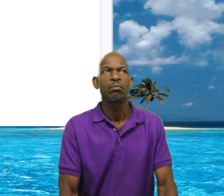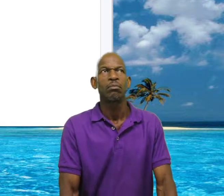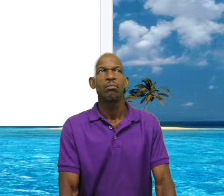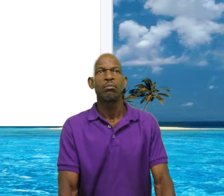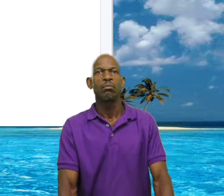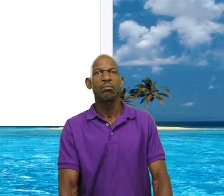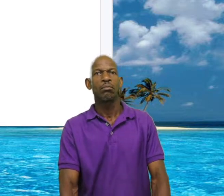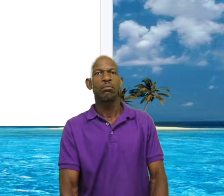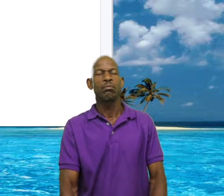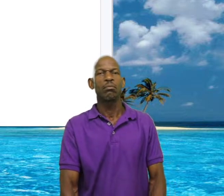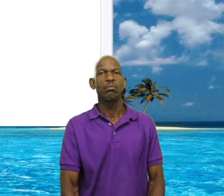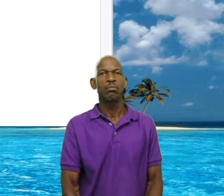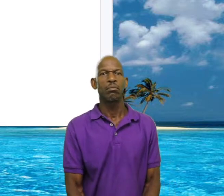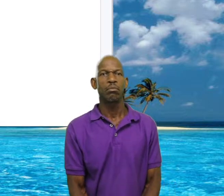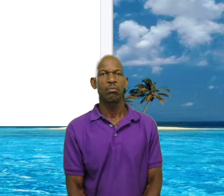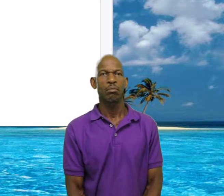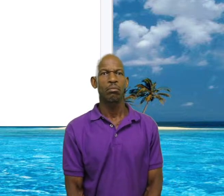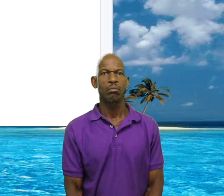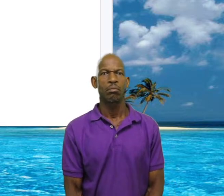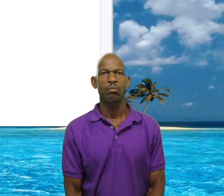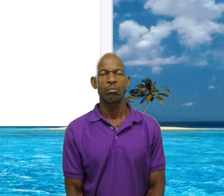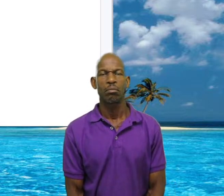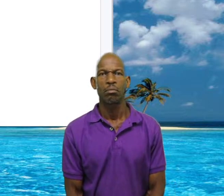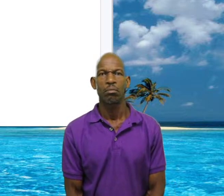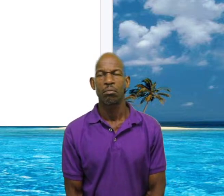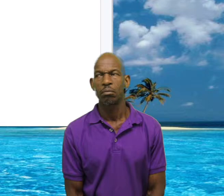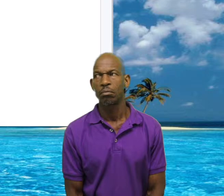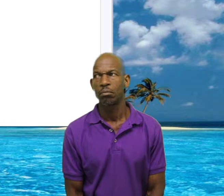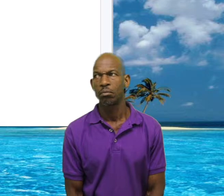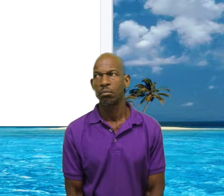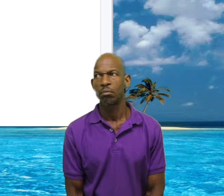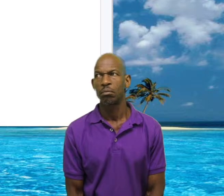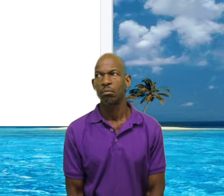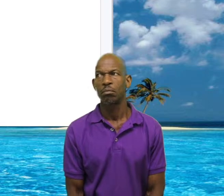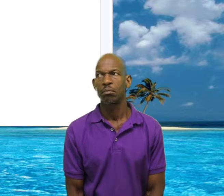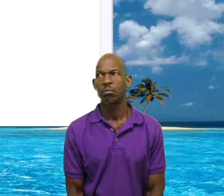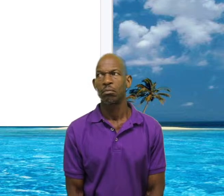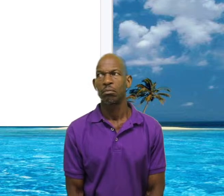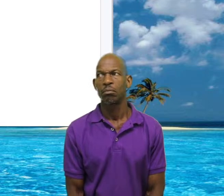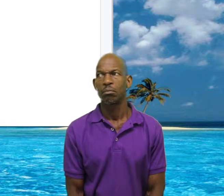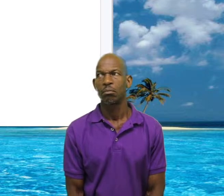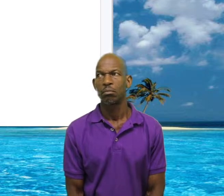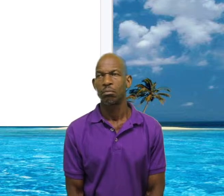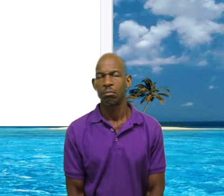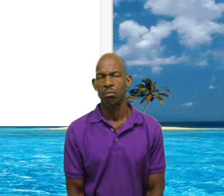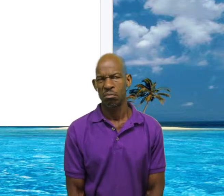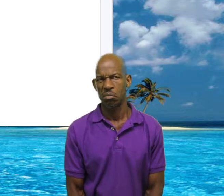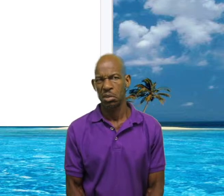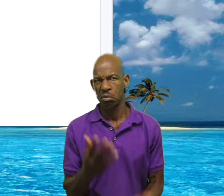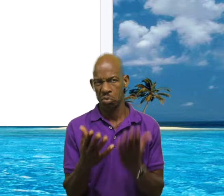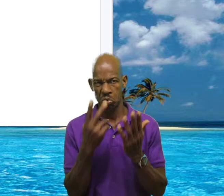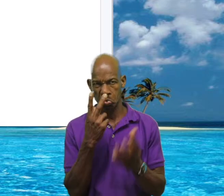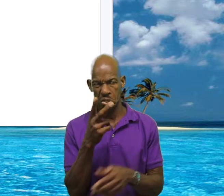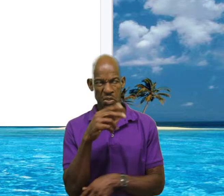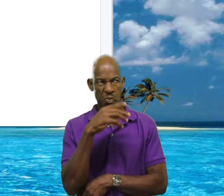I know it is this word may be looking a little funny for you, all right? But this